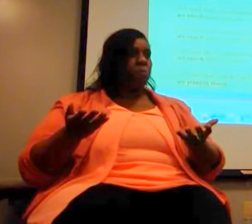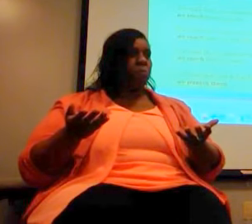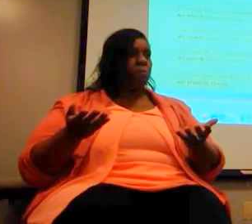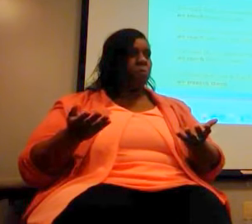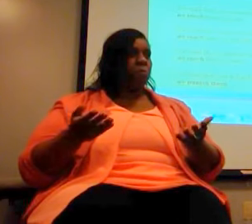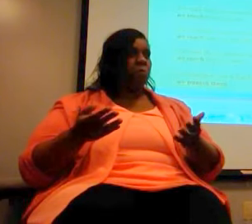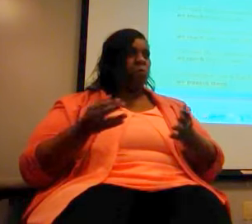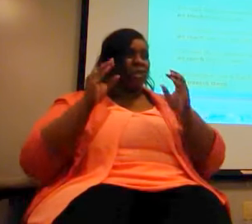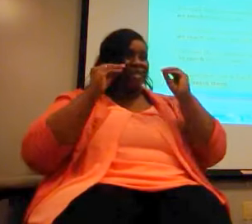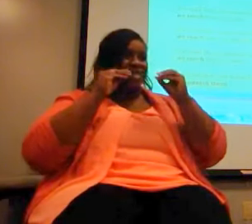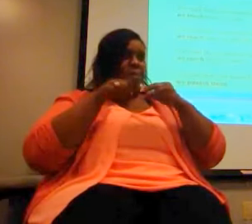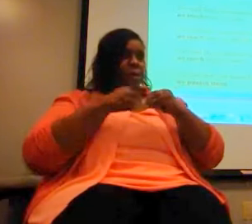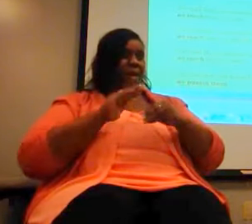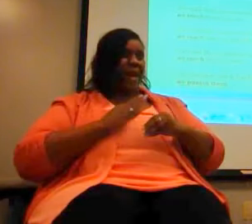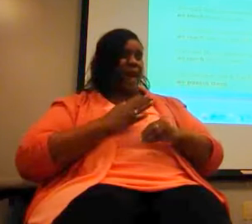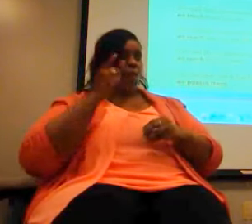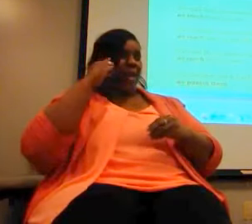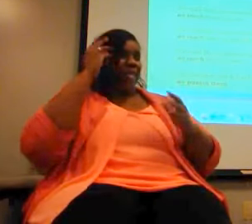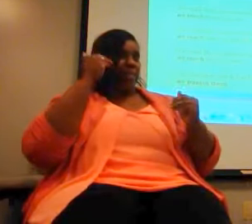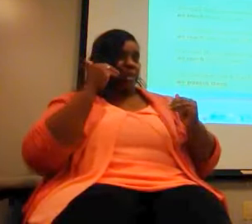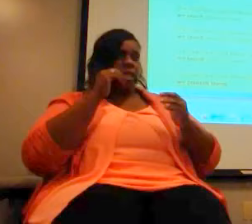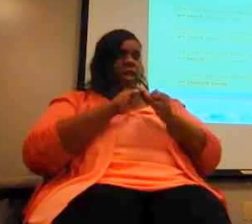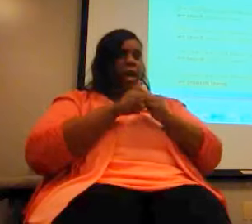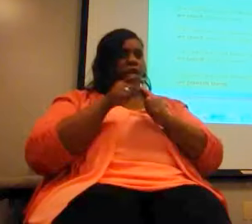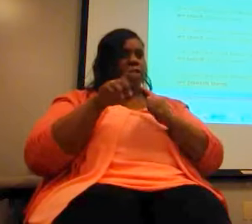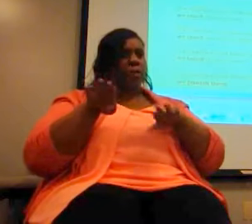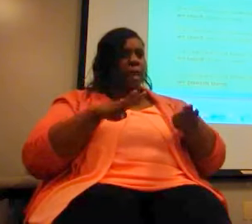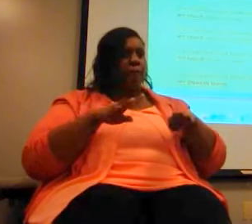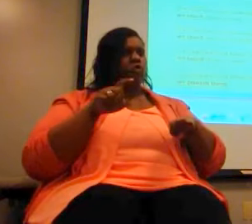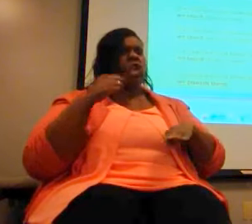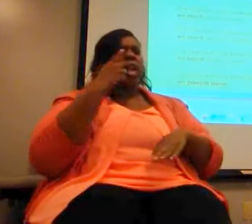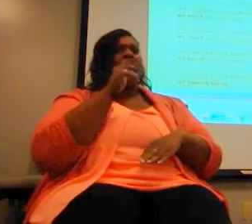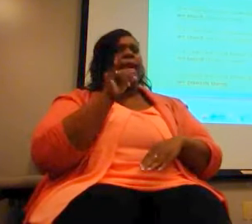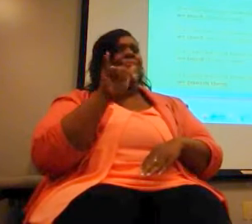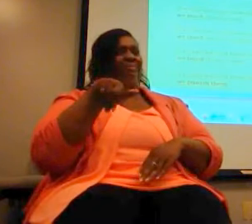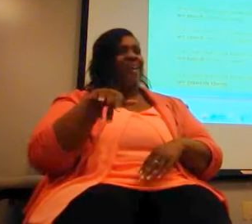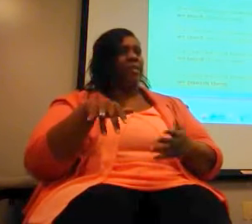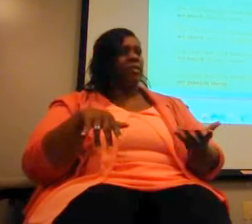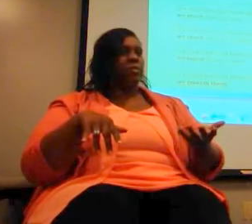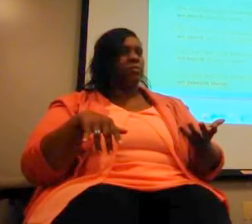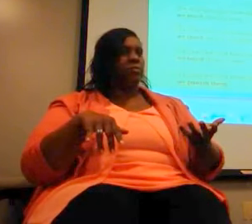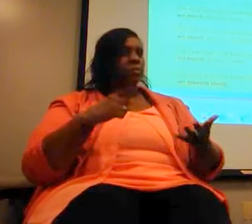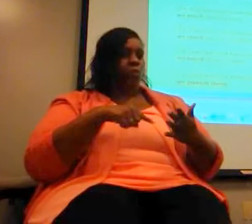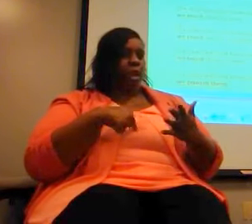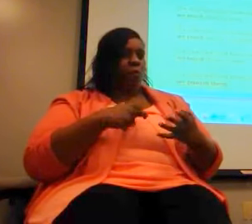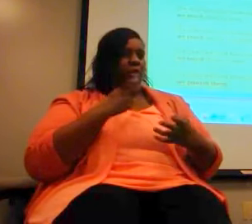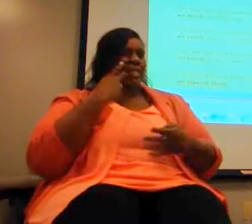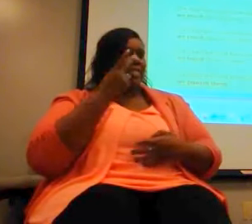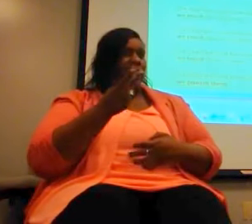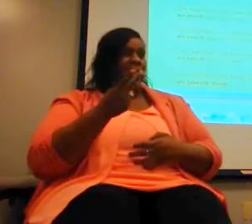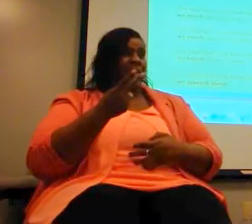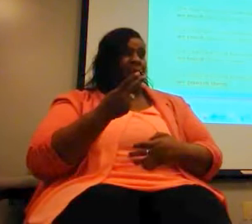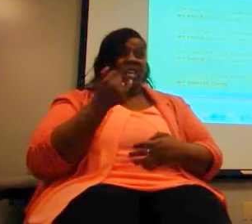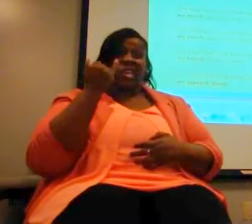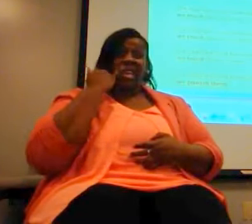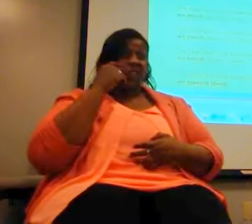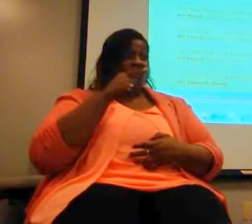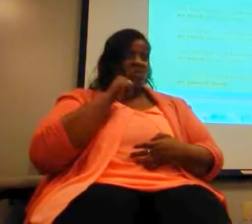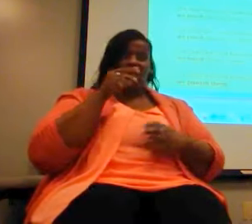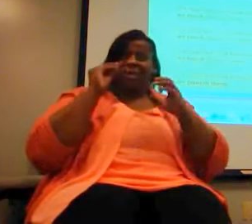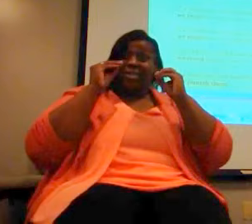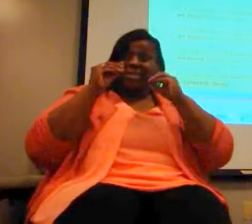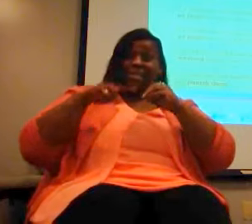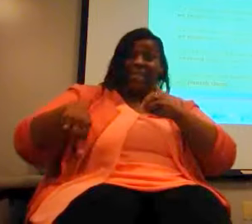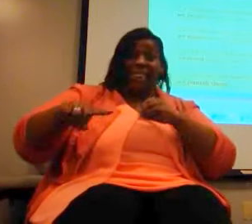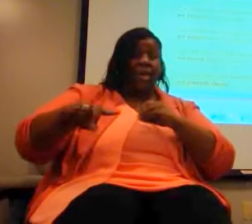what our expectations, how this should go. This is what you want to see. Because if you don't, you're setting them up for